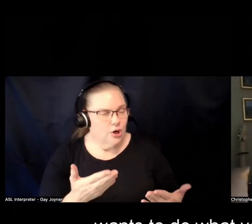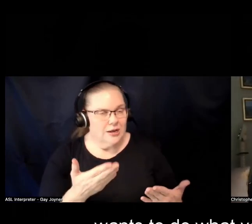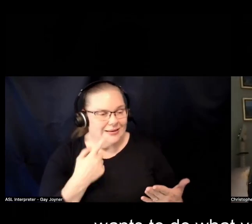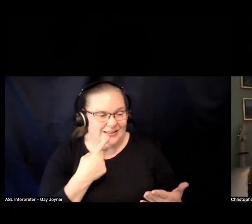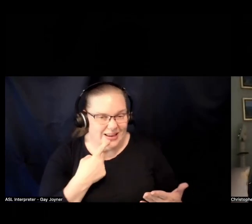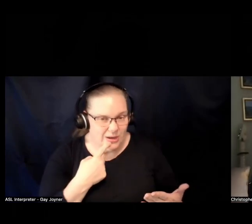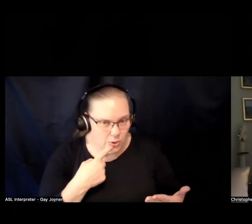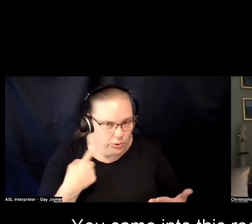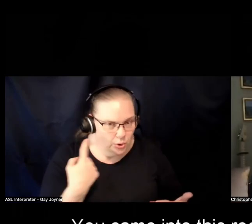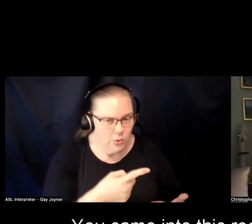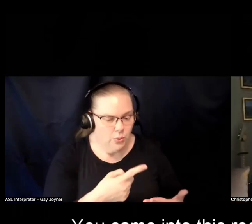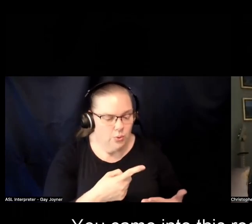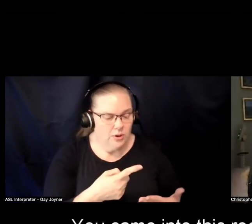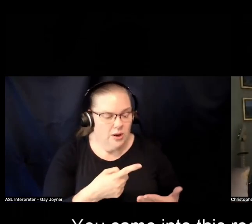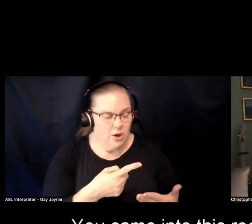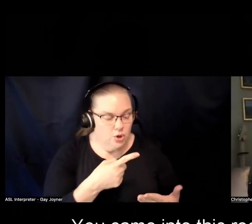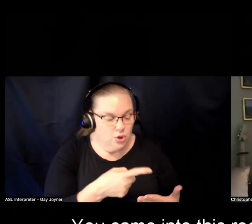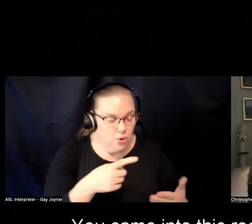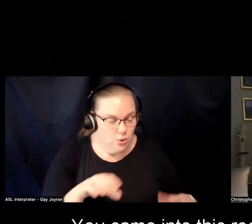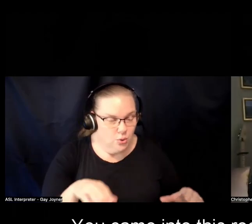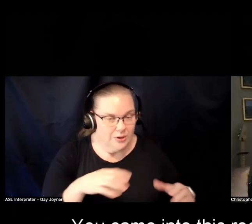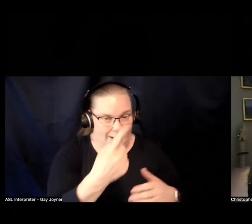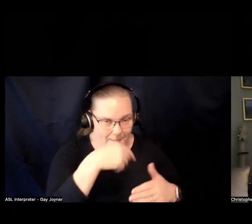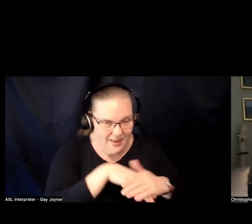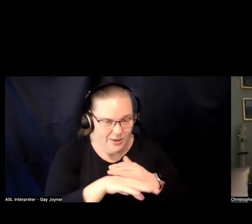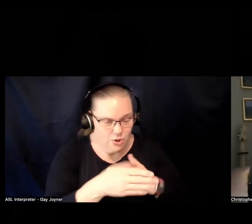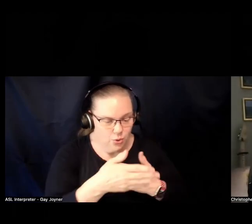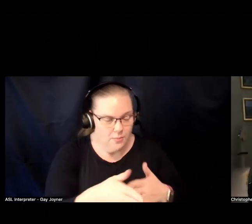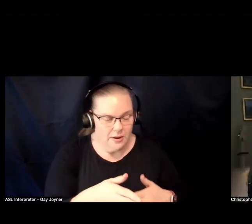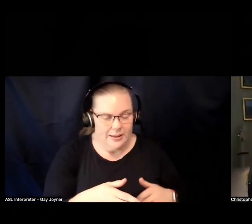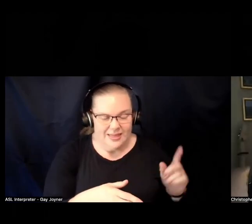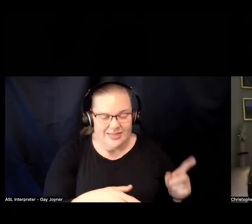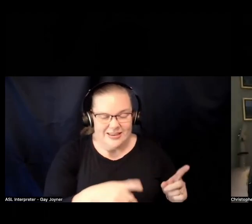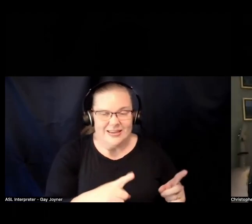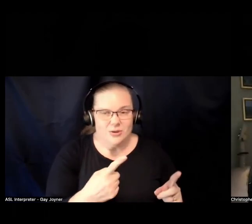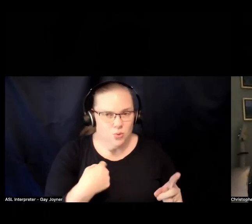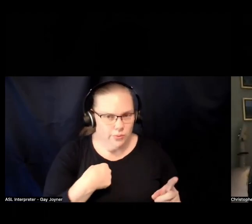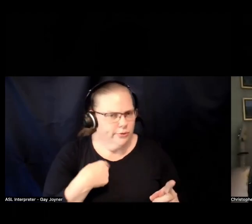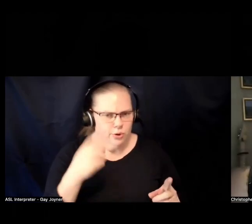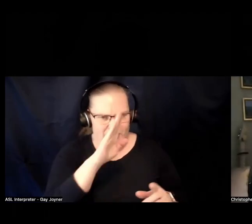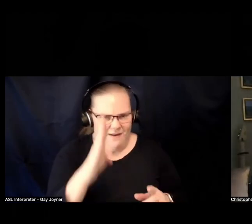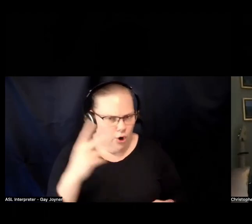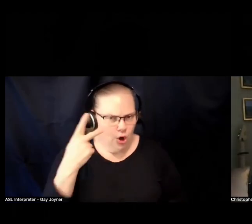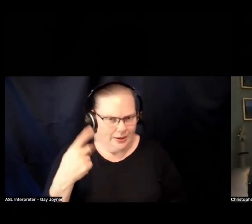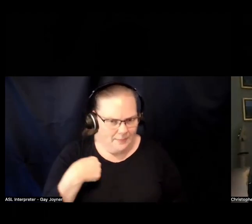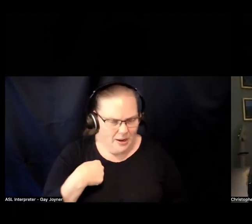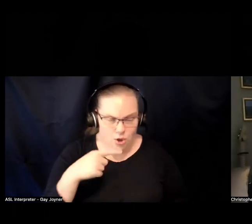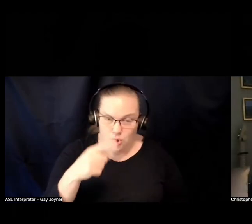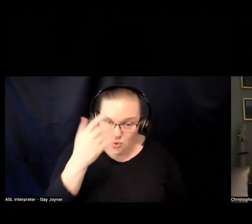you are doing purposely. You came into this room and you said, 'This is the woman.' You never even looked at me. Do you know what you're doing to